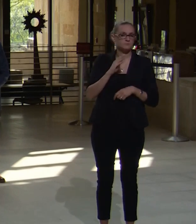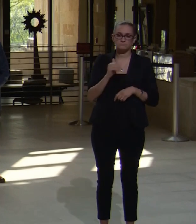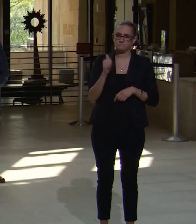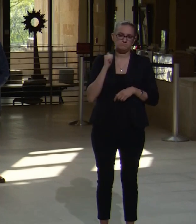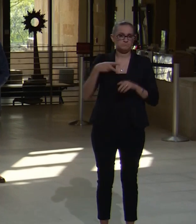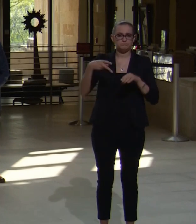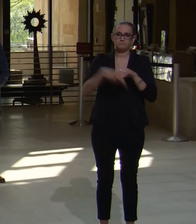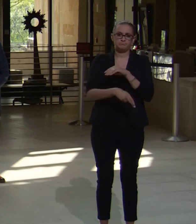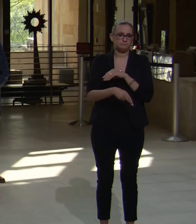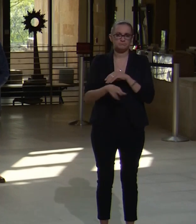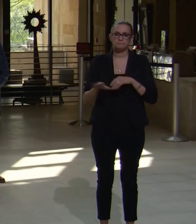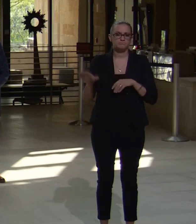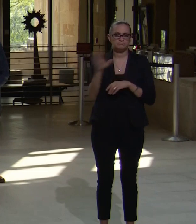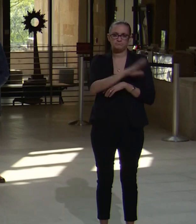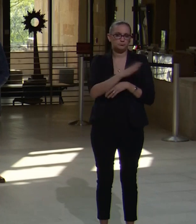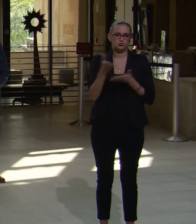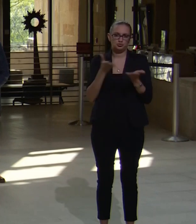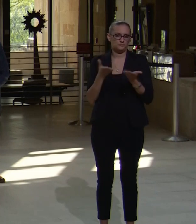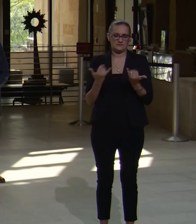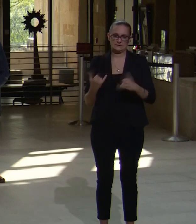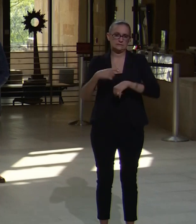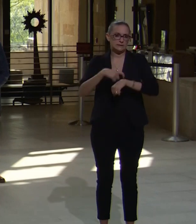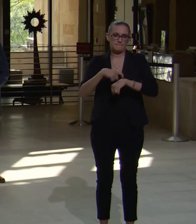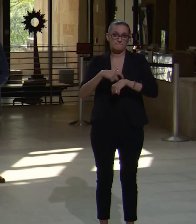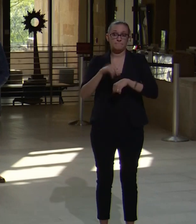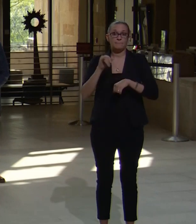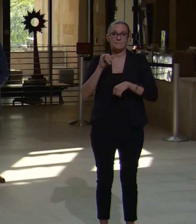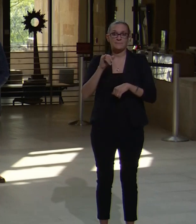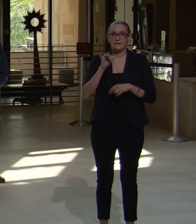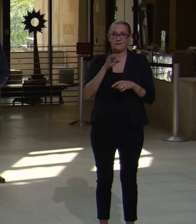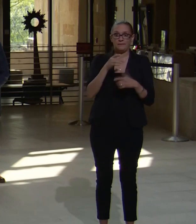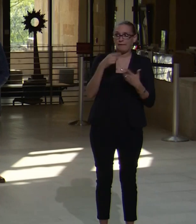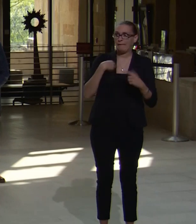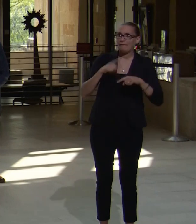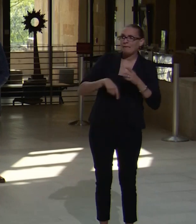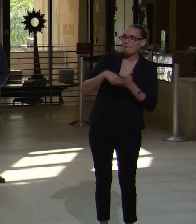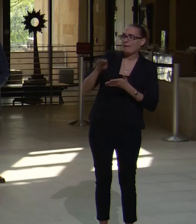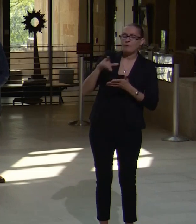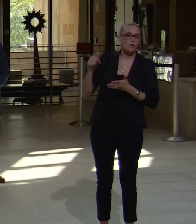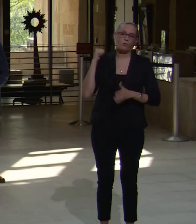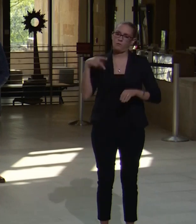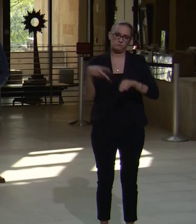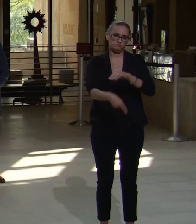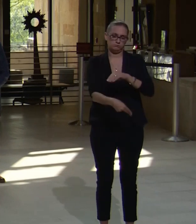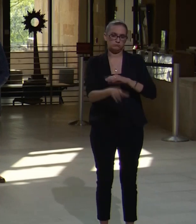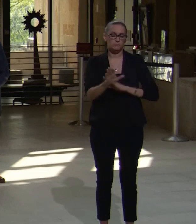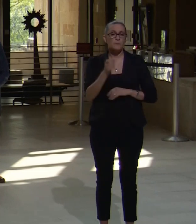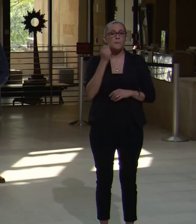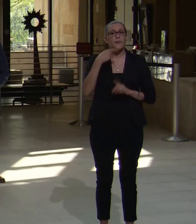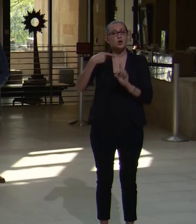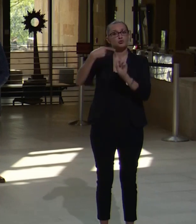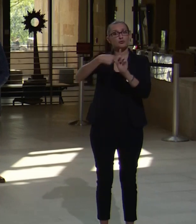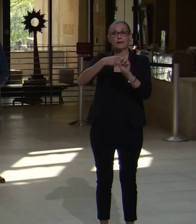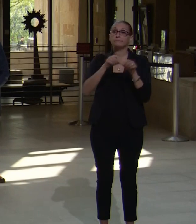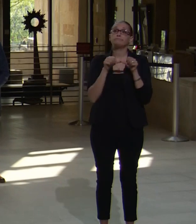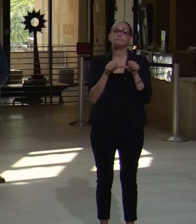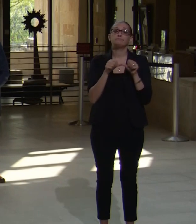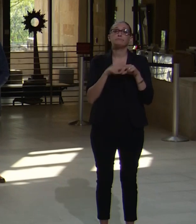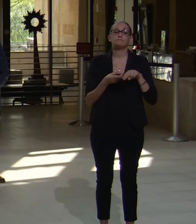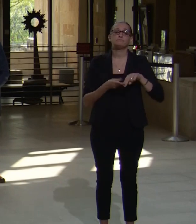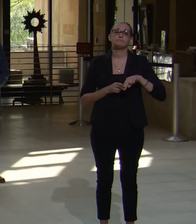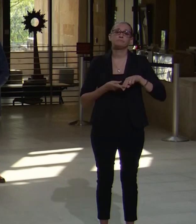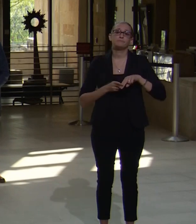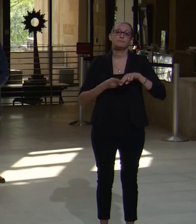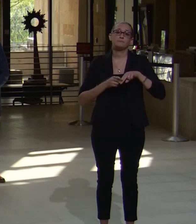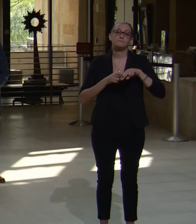the power to anyone during this period of time if they can't pay their bills. And while rent continues to